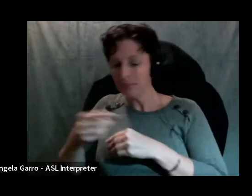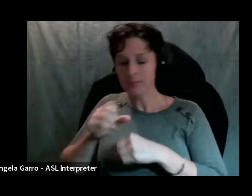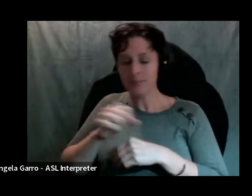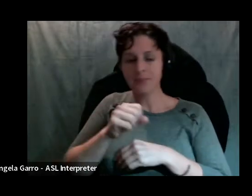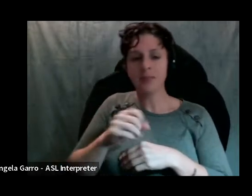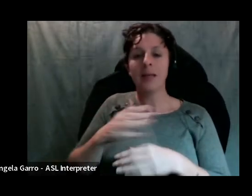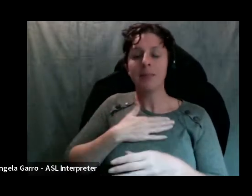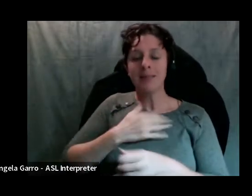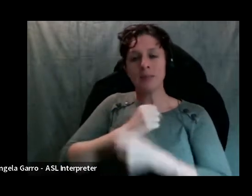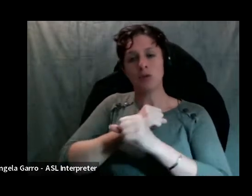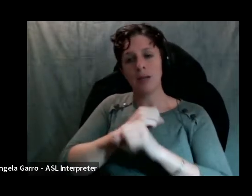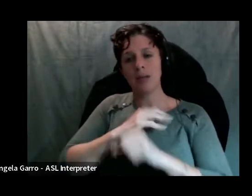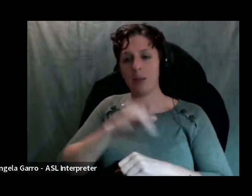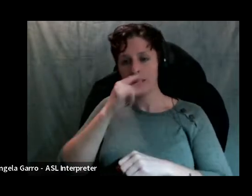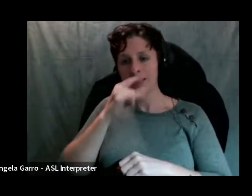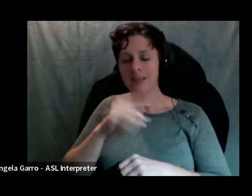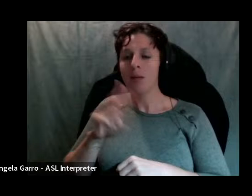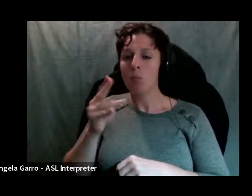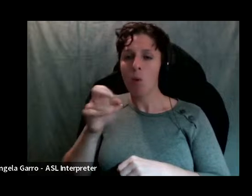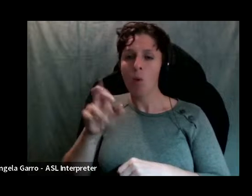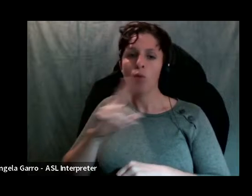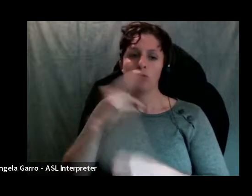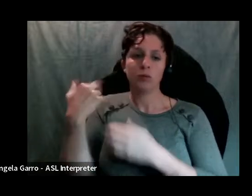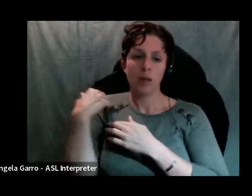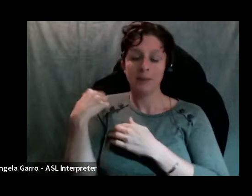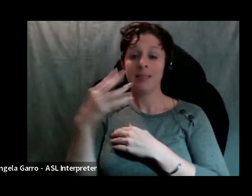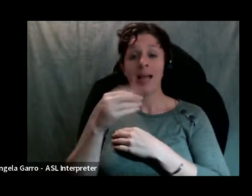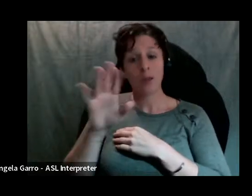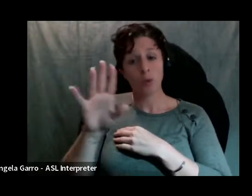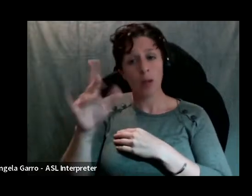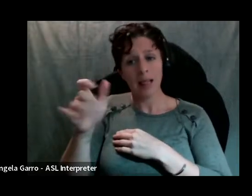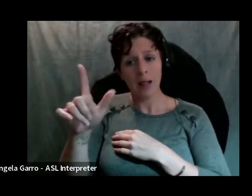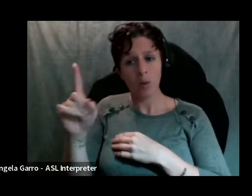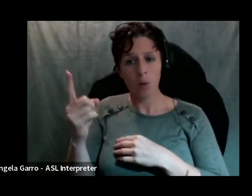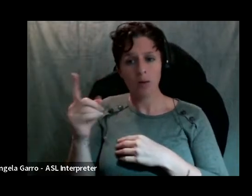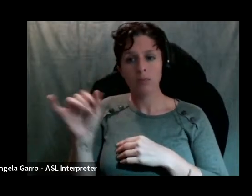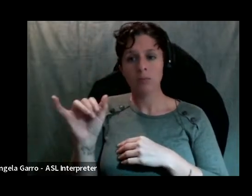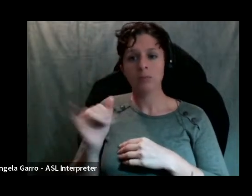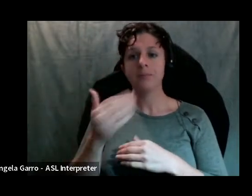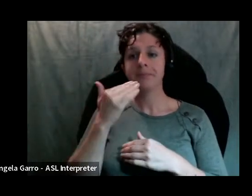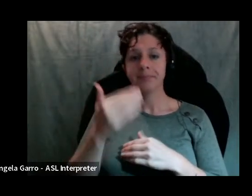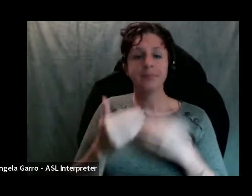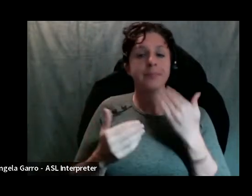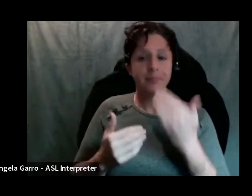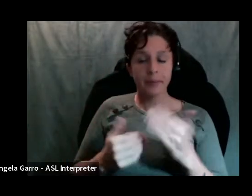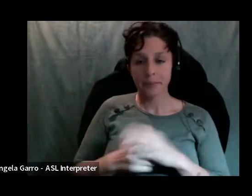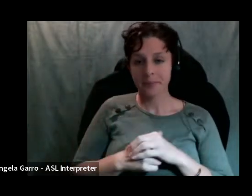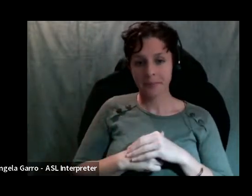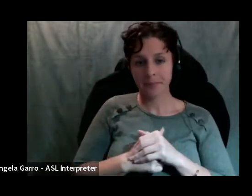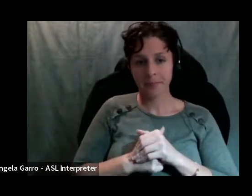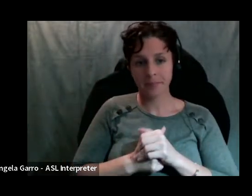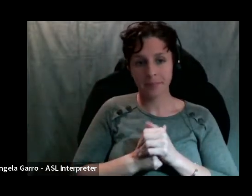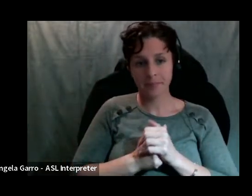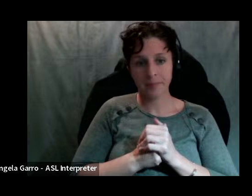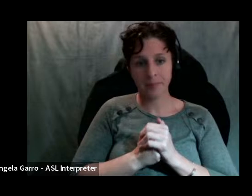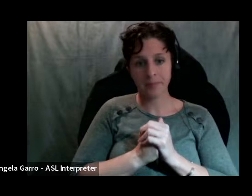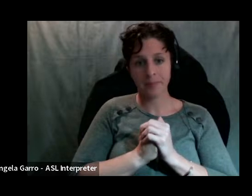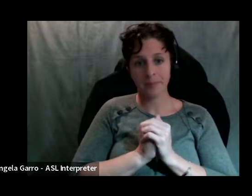our children. It's a moral responsibility, and it's also your legal one. Thank you. Thank you.